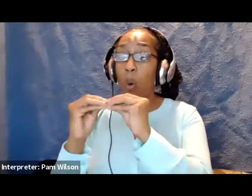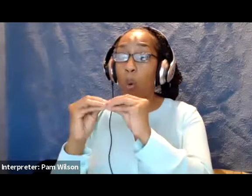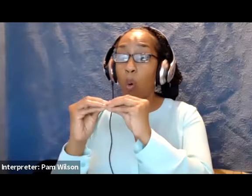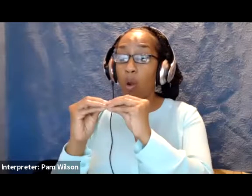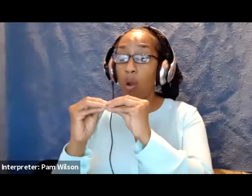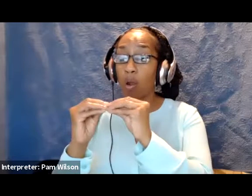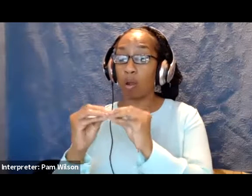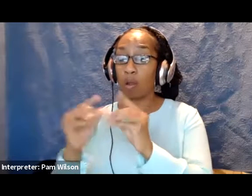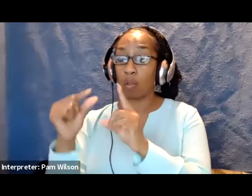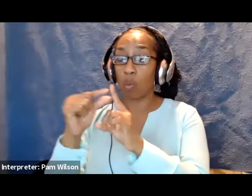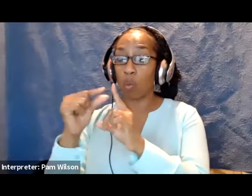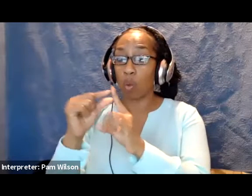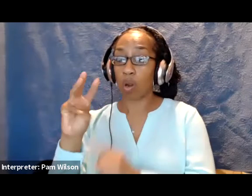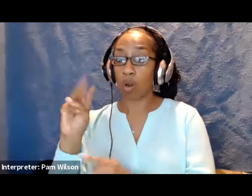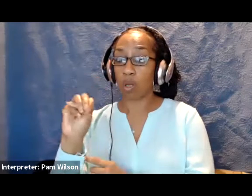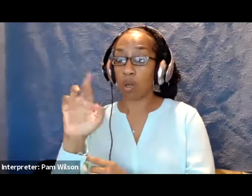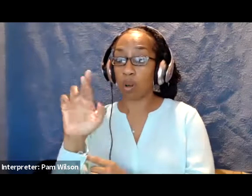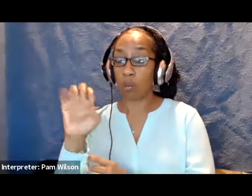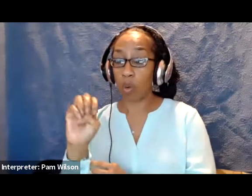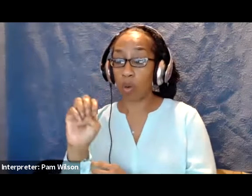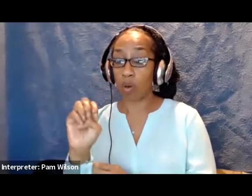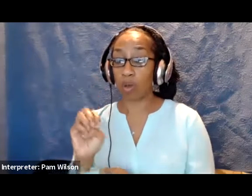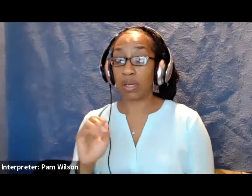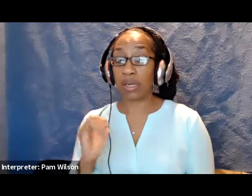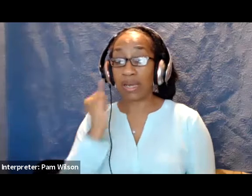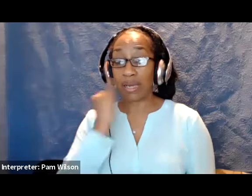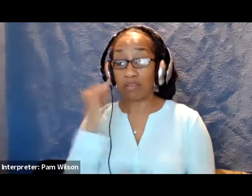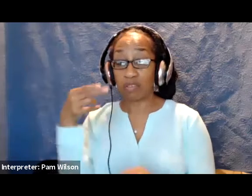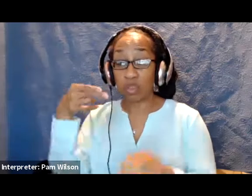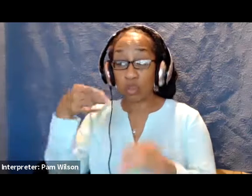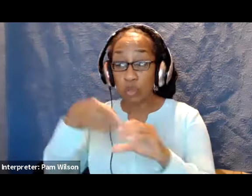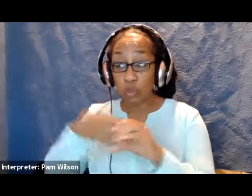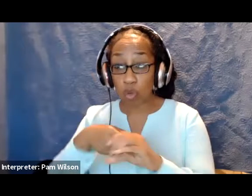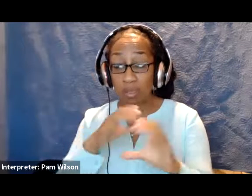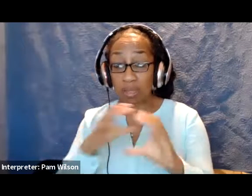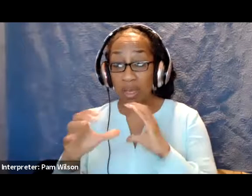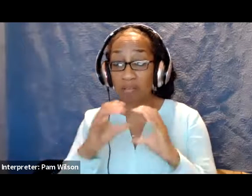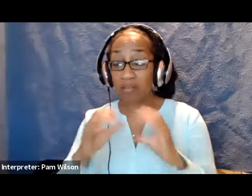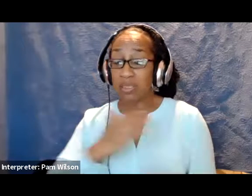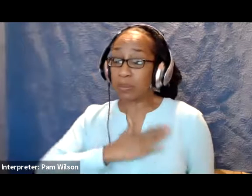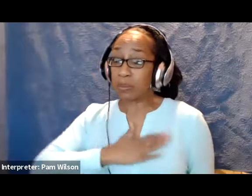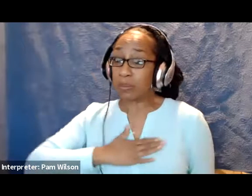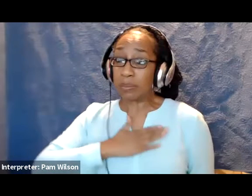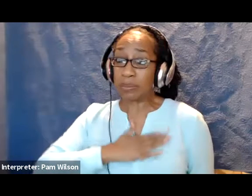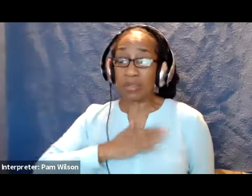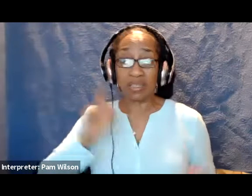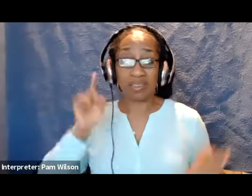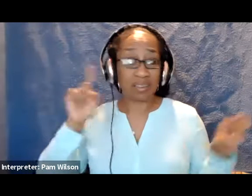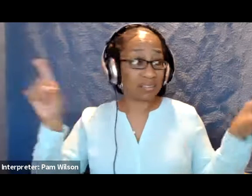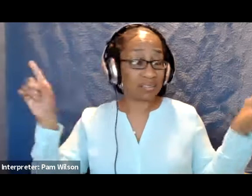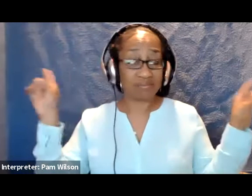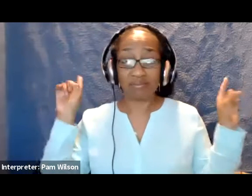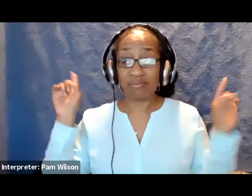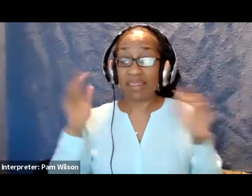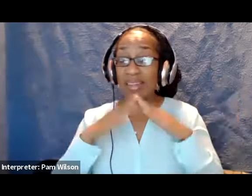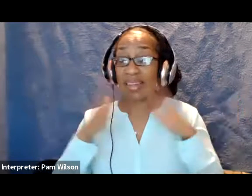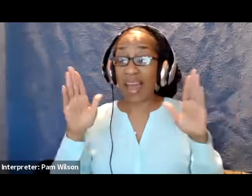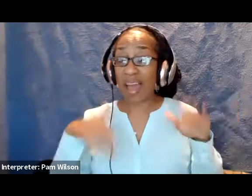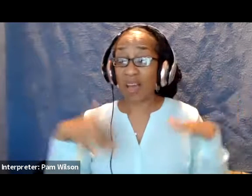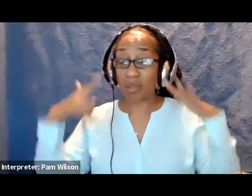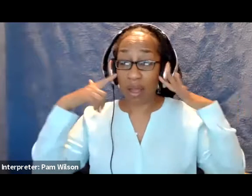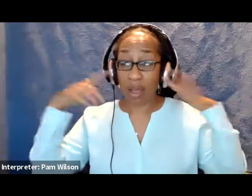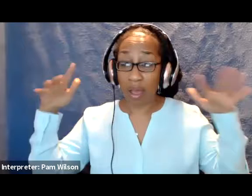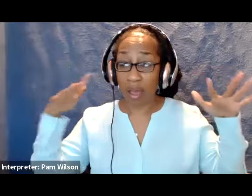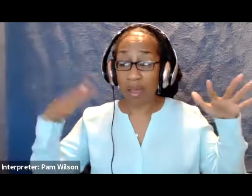do unmute and join the conversation, please keep all your background noise down as much as possible so that we can hear you.